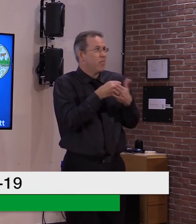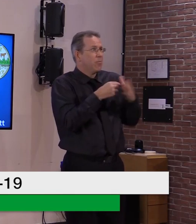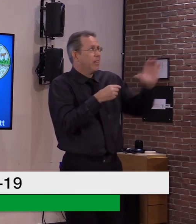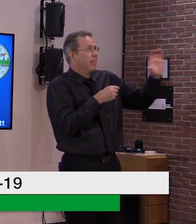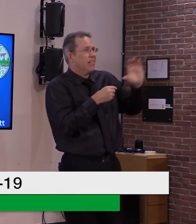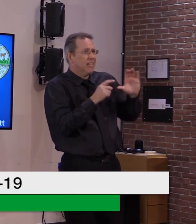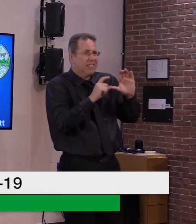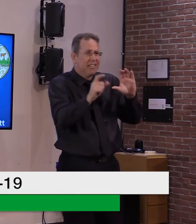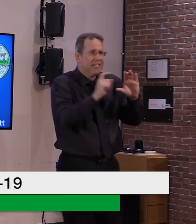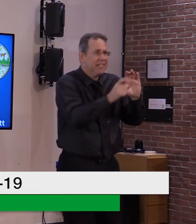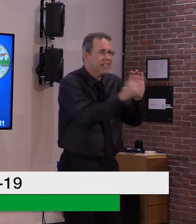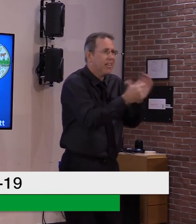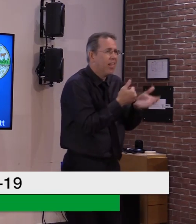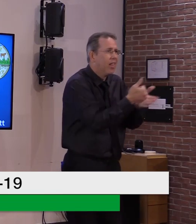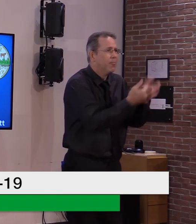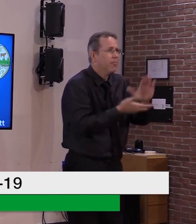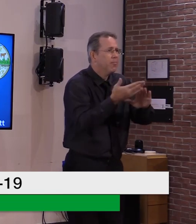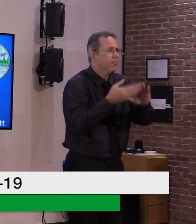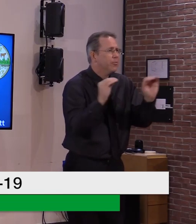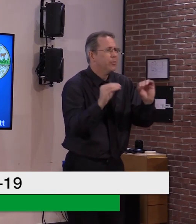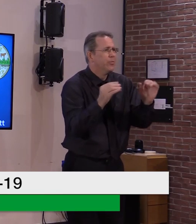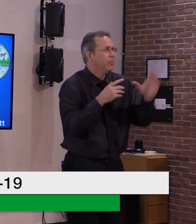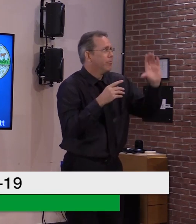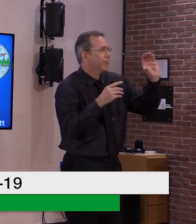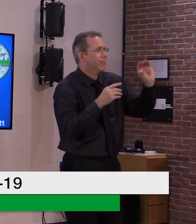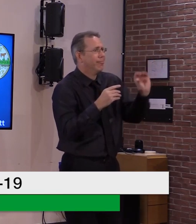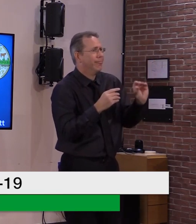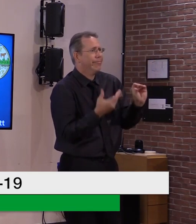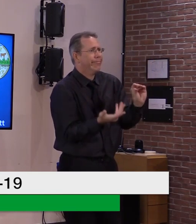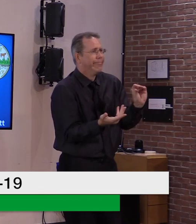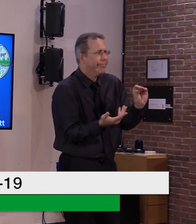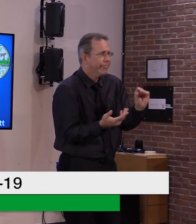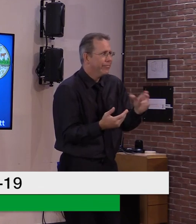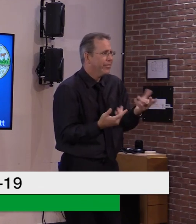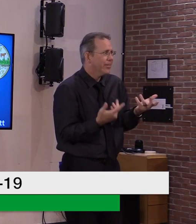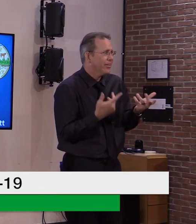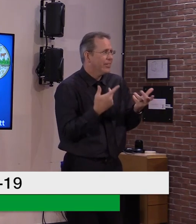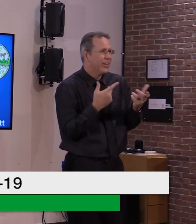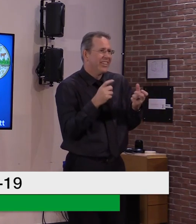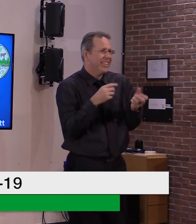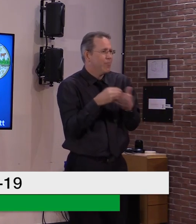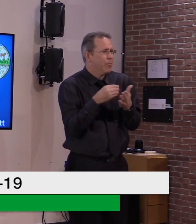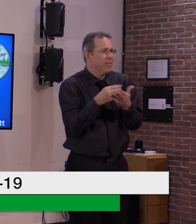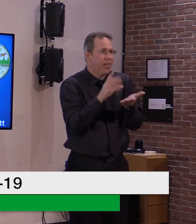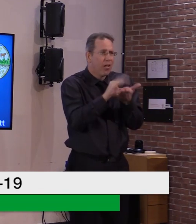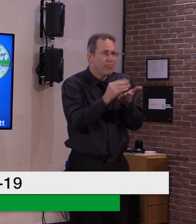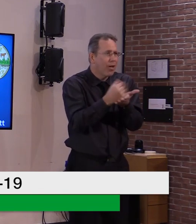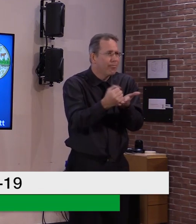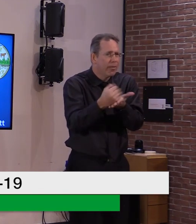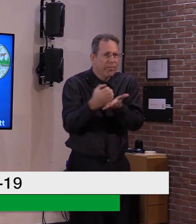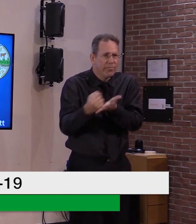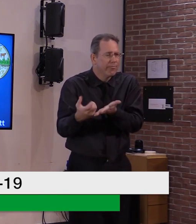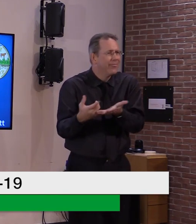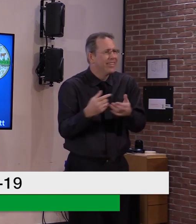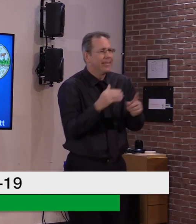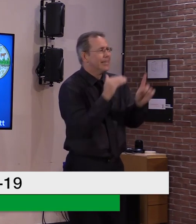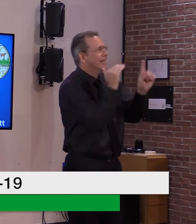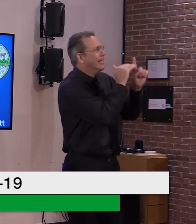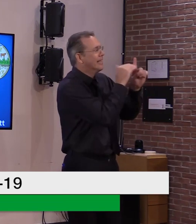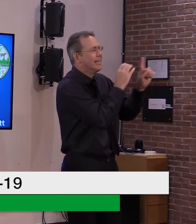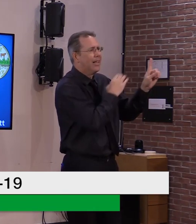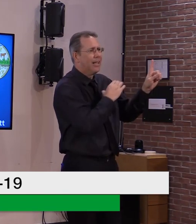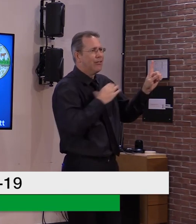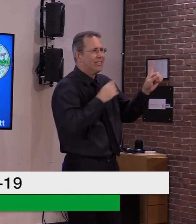action i believe they will but we'll see what the program looks like once they get back into into session